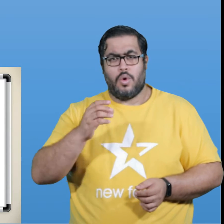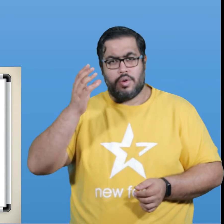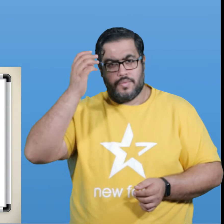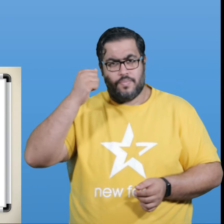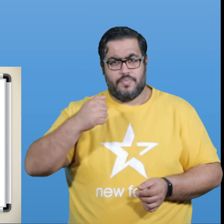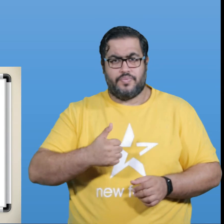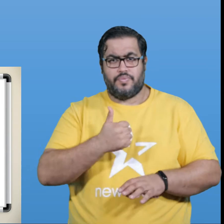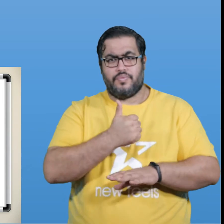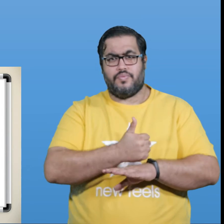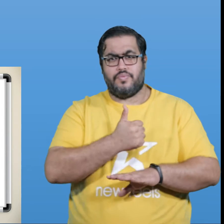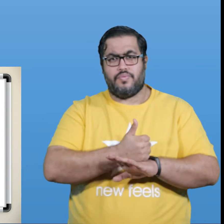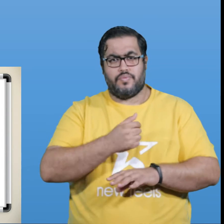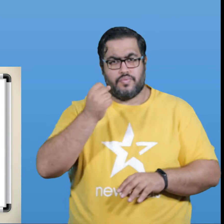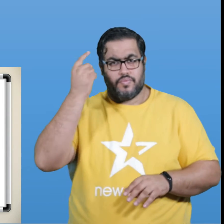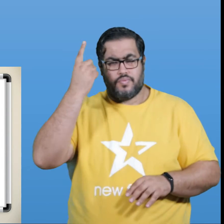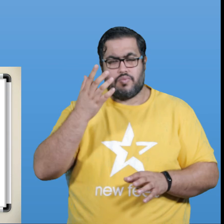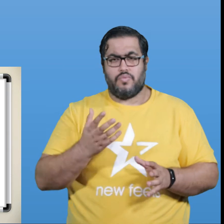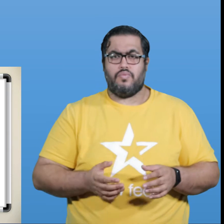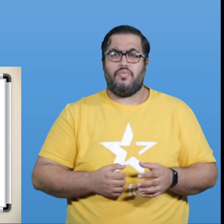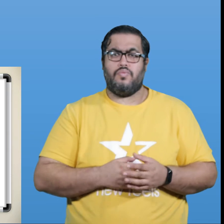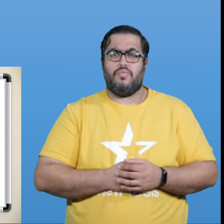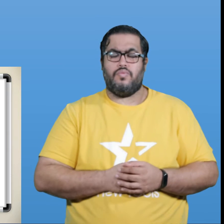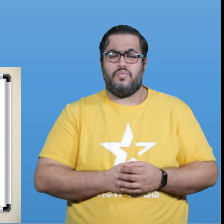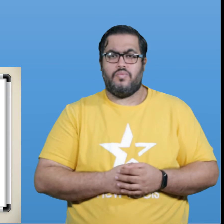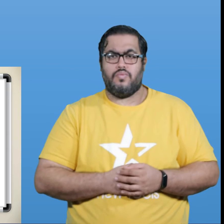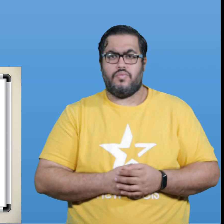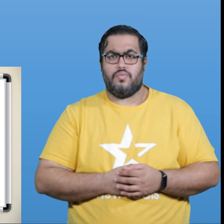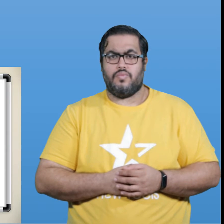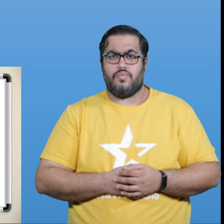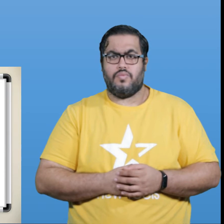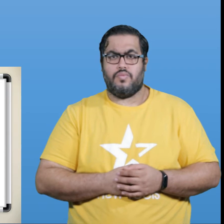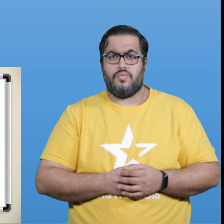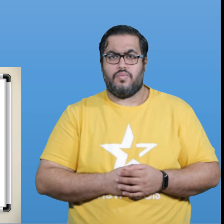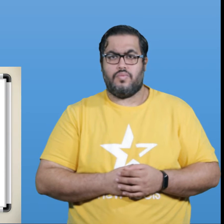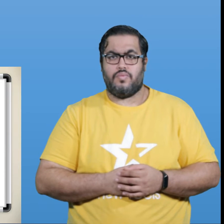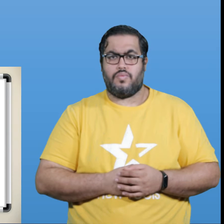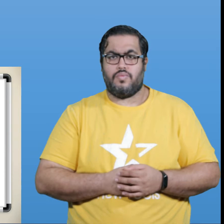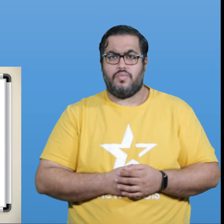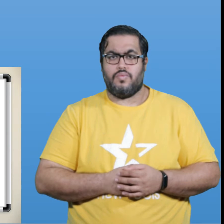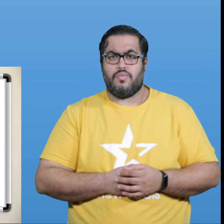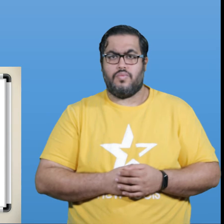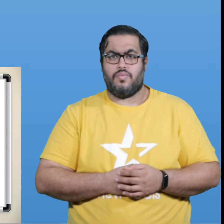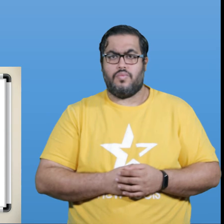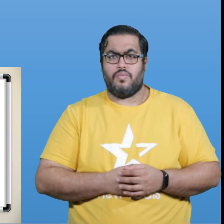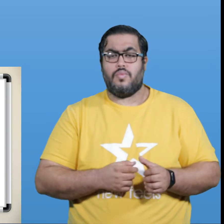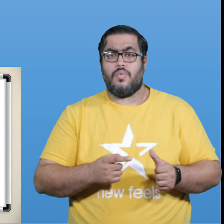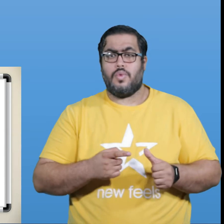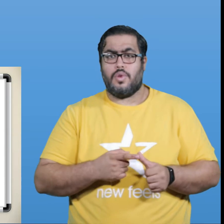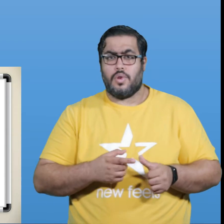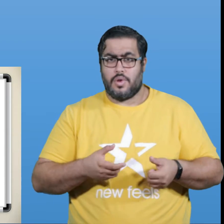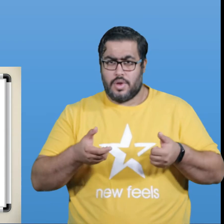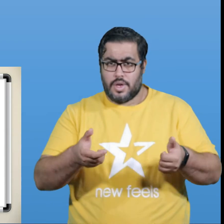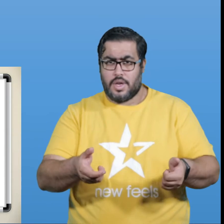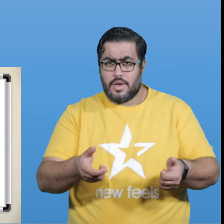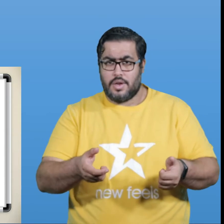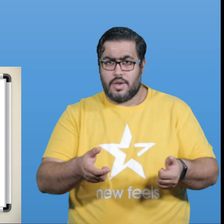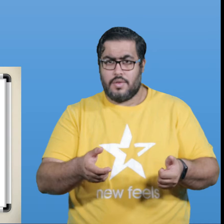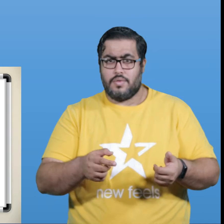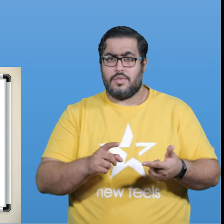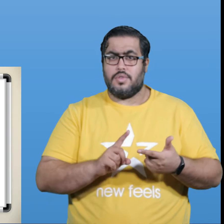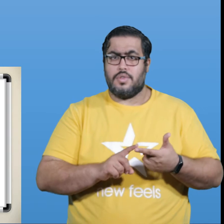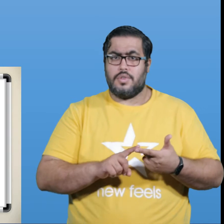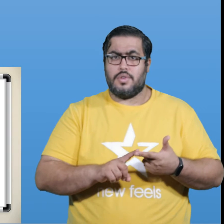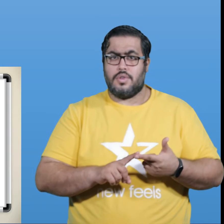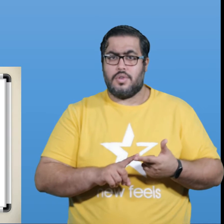What is the main idea of the passage itself, or the first paragraph? Is it A, the gifts given in a baby shower? Or B, what